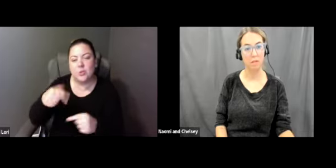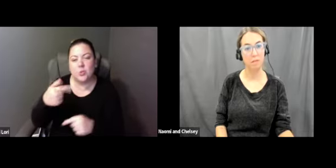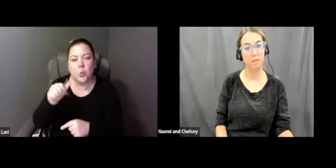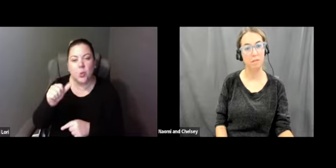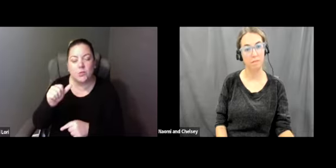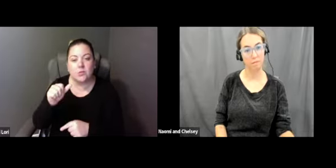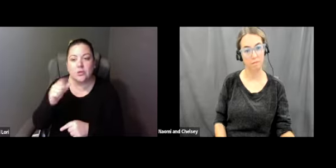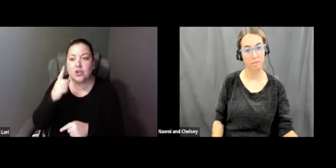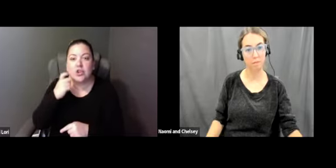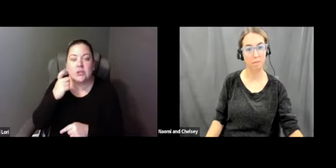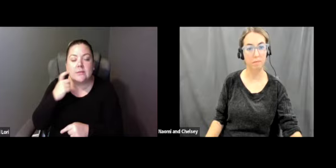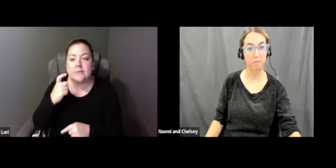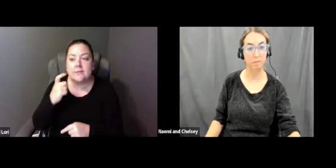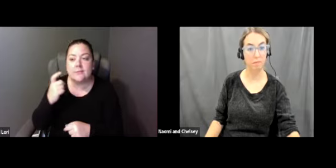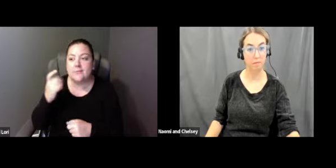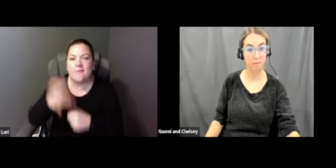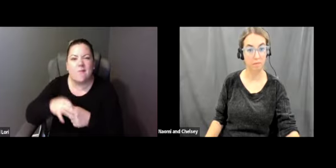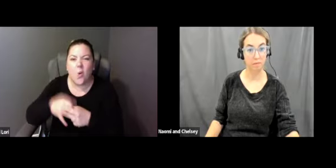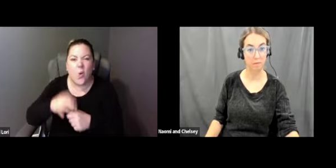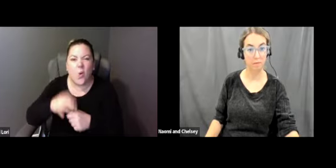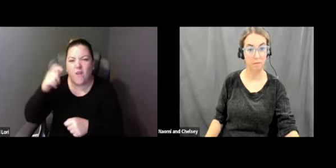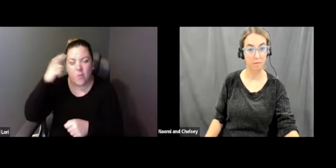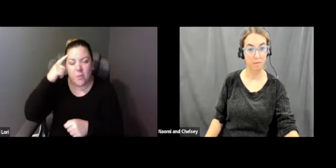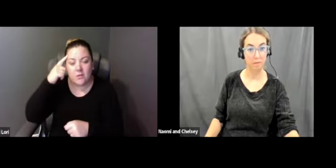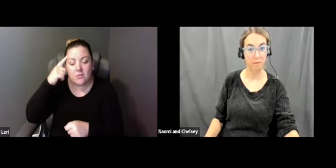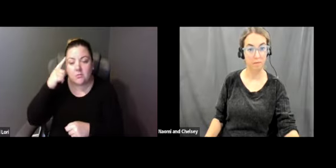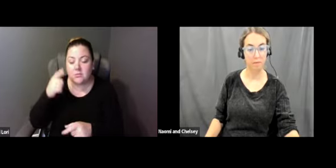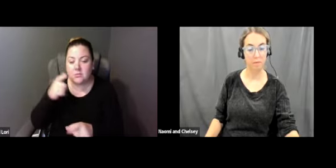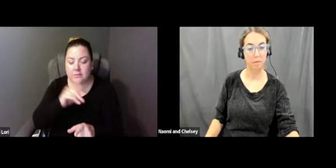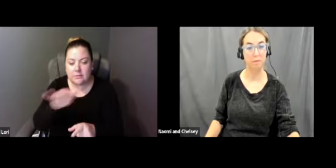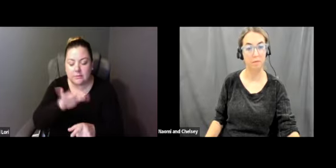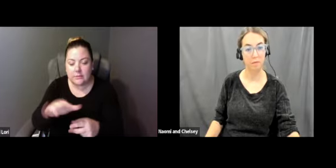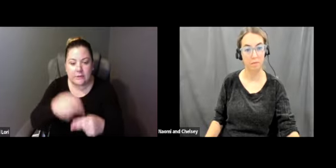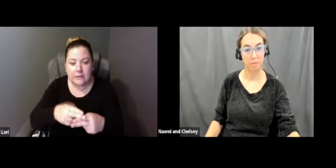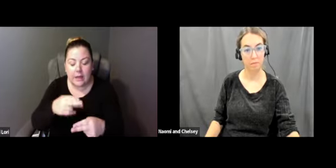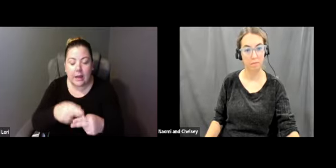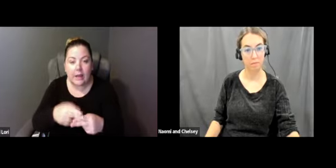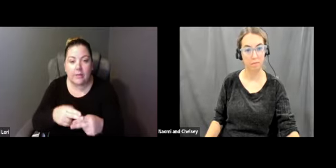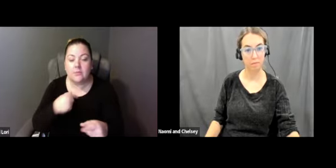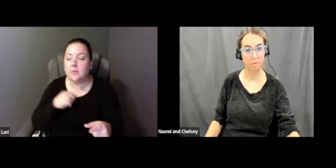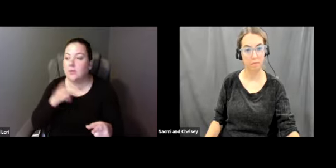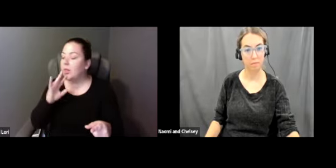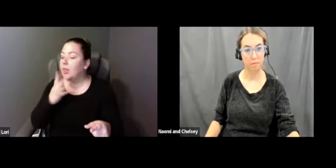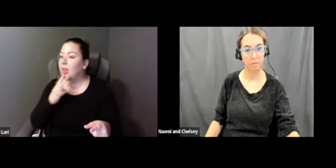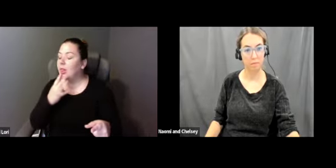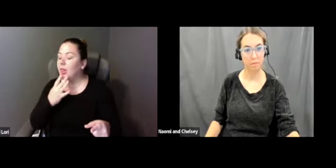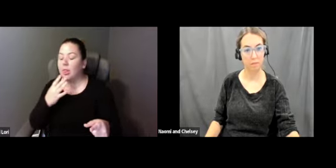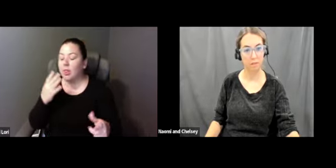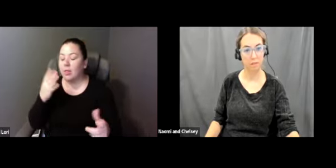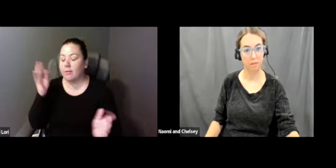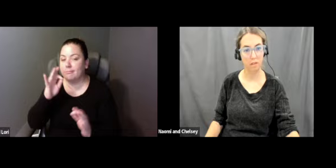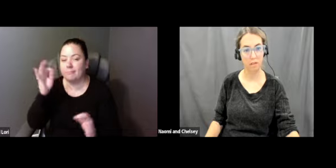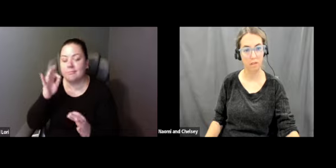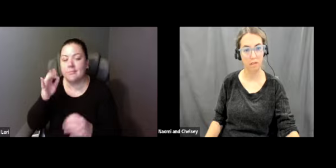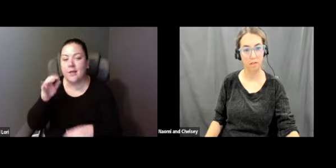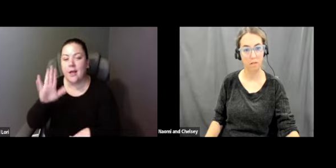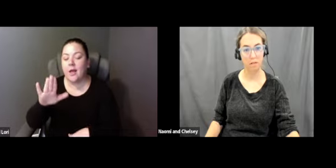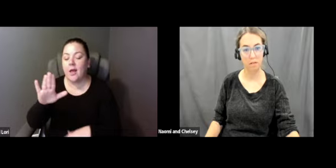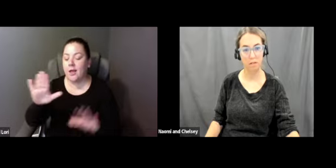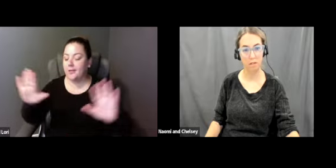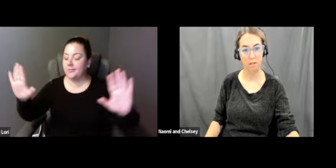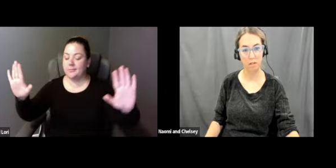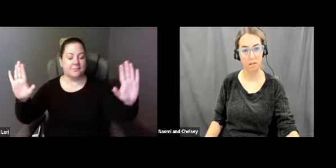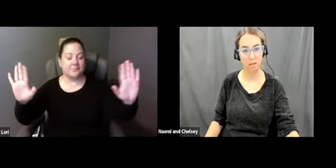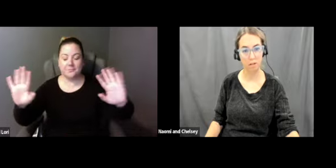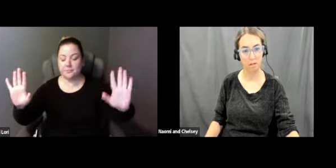name of the person, and I had just moving down here was saying Olaf. And then at some point I